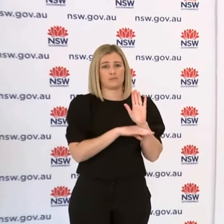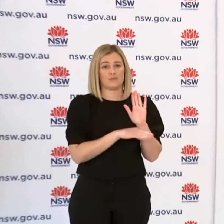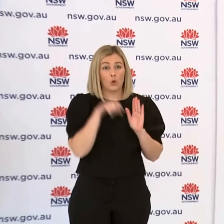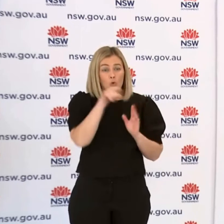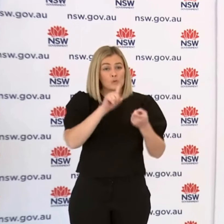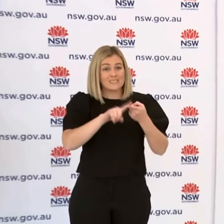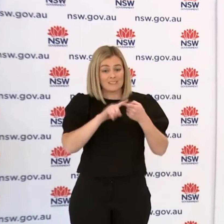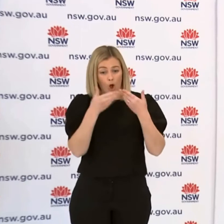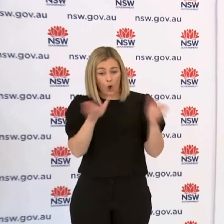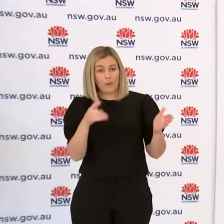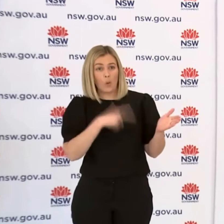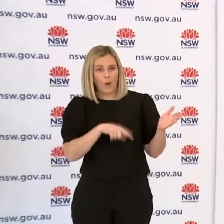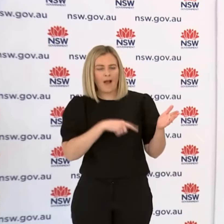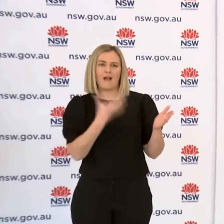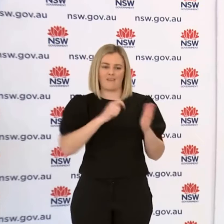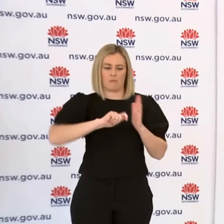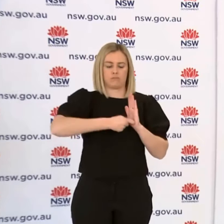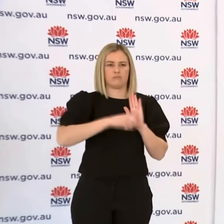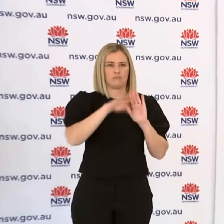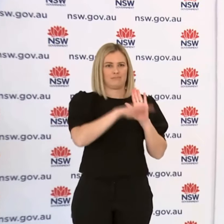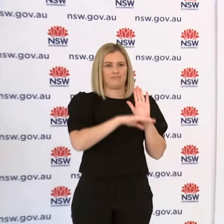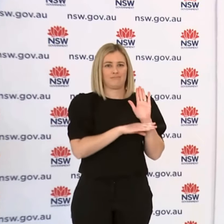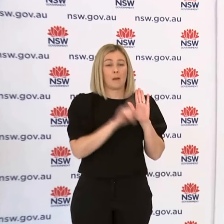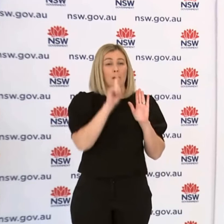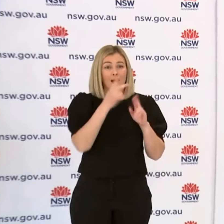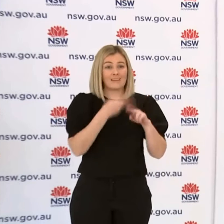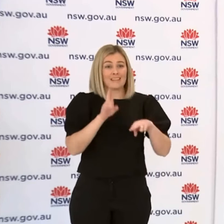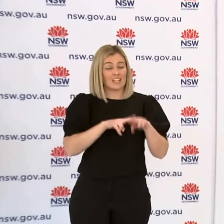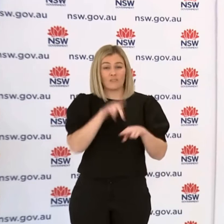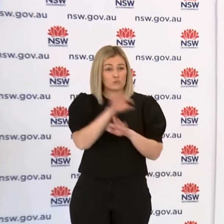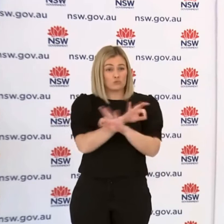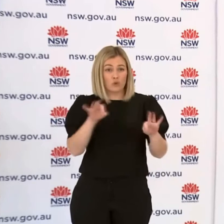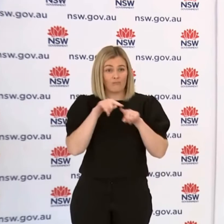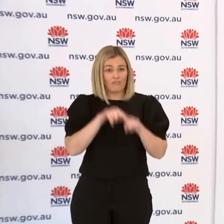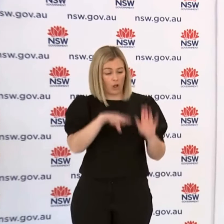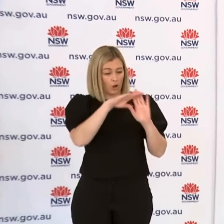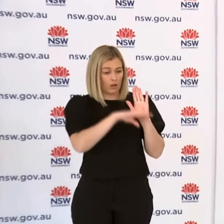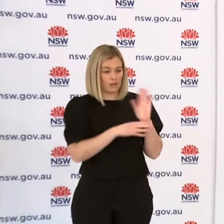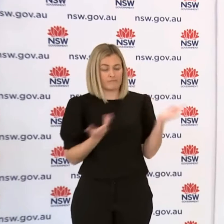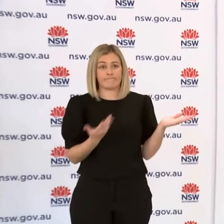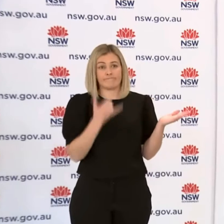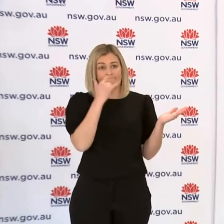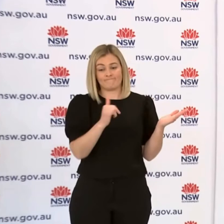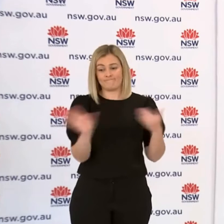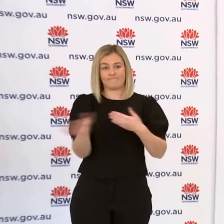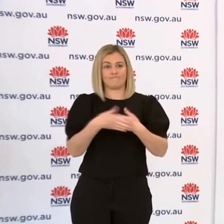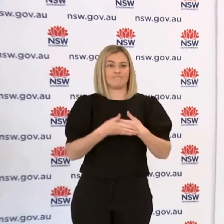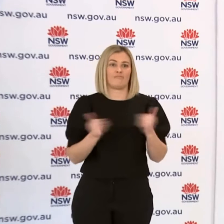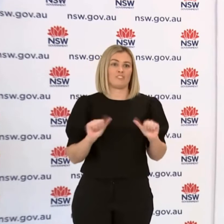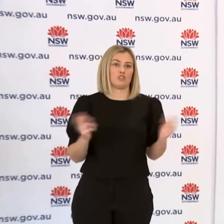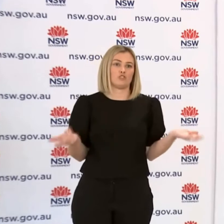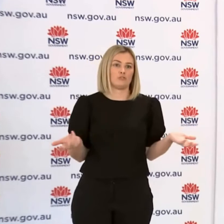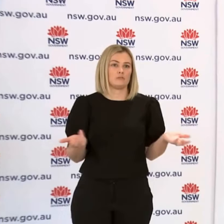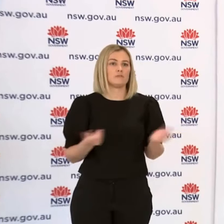have a COVID-safe plan, but you've actually got to comply with the COVID-safe plan. And if you don't do that, then we will continue to have